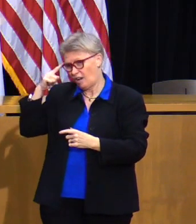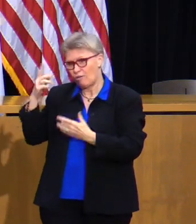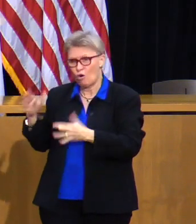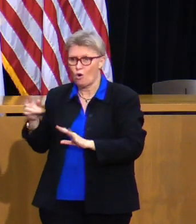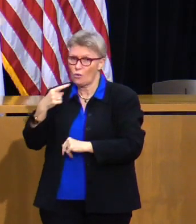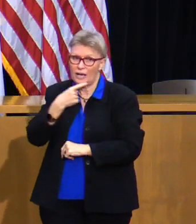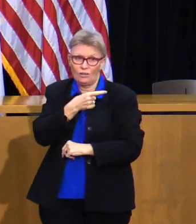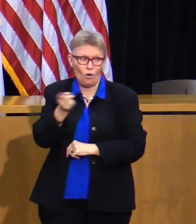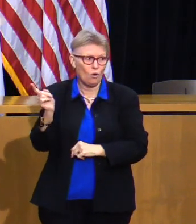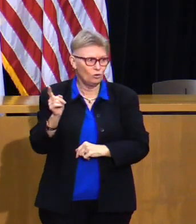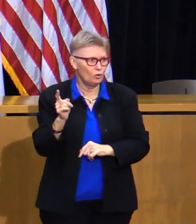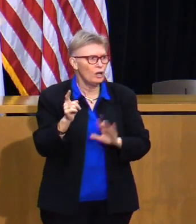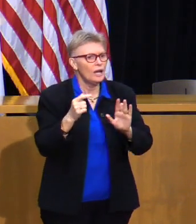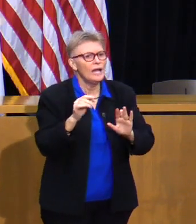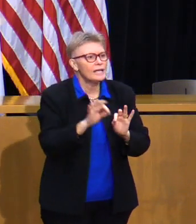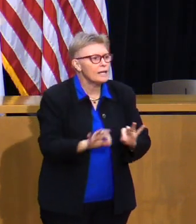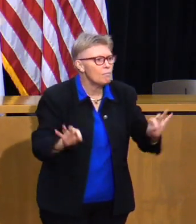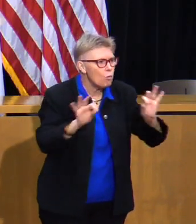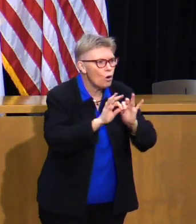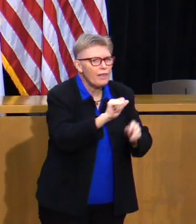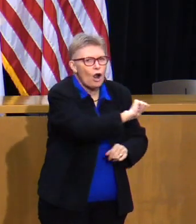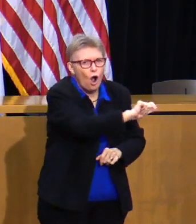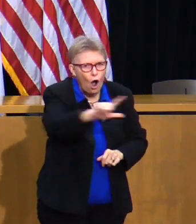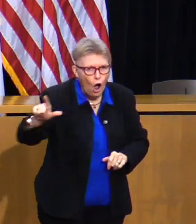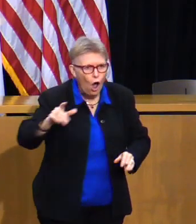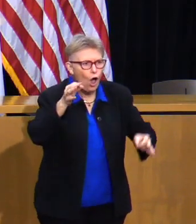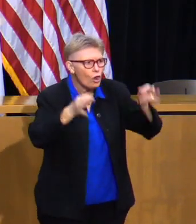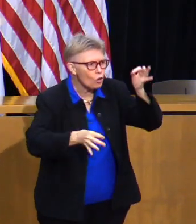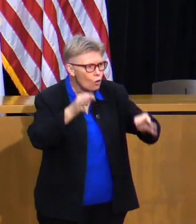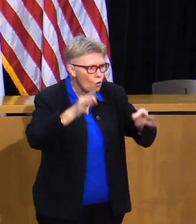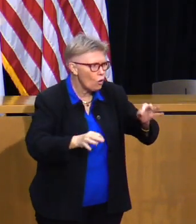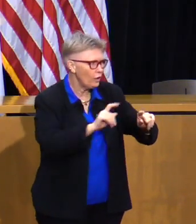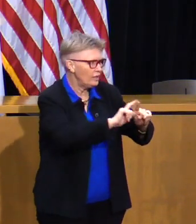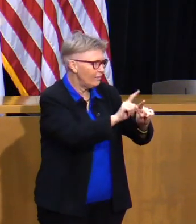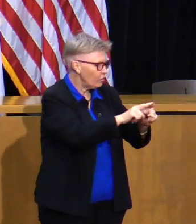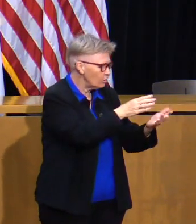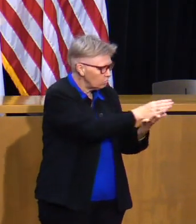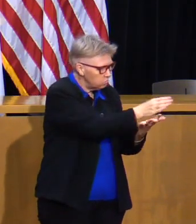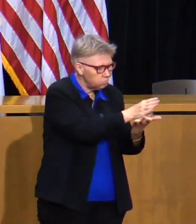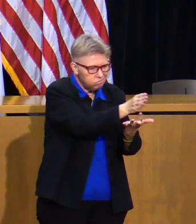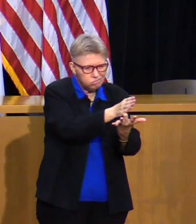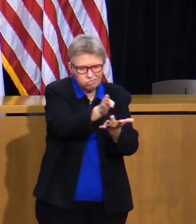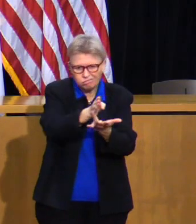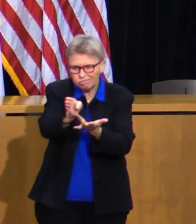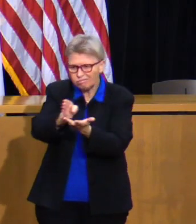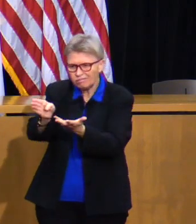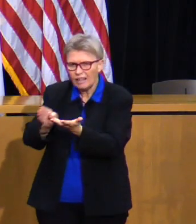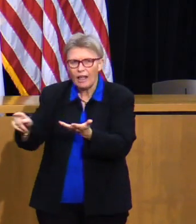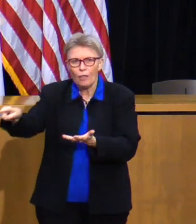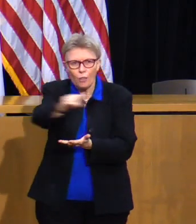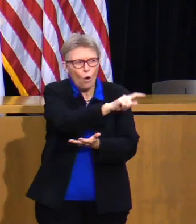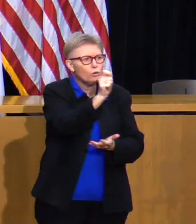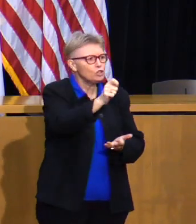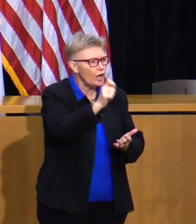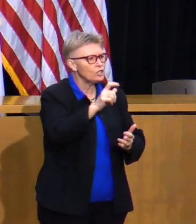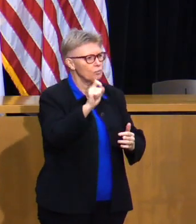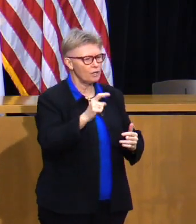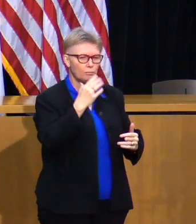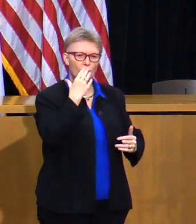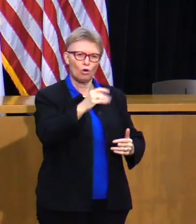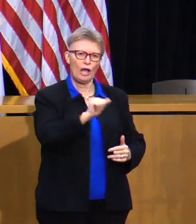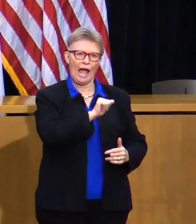need people who are capable and experienced and have that right temperament for people to feel that